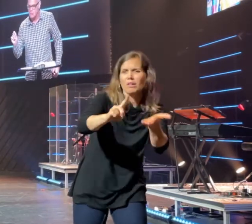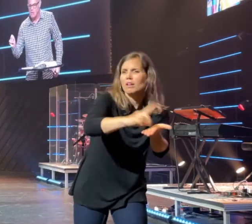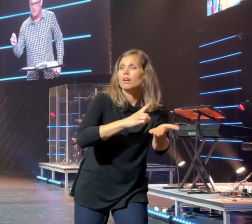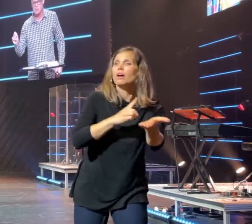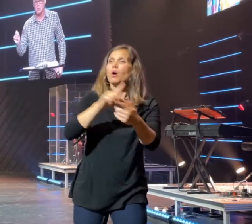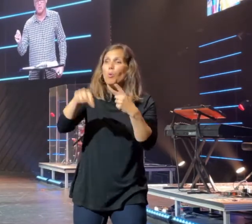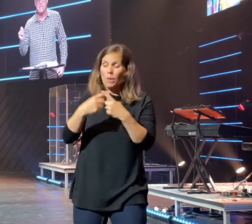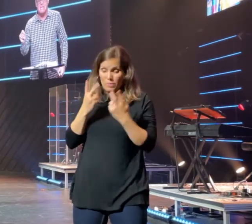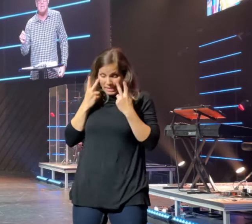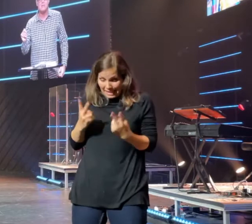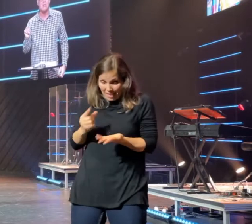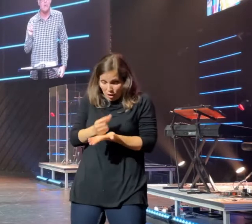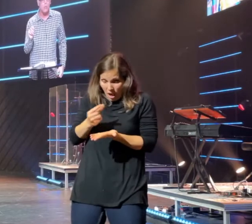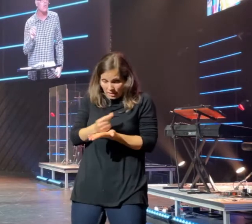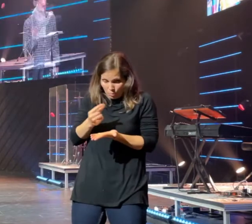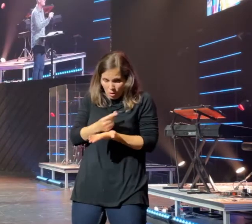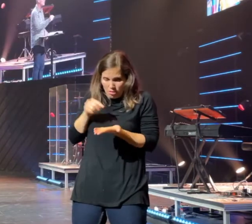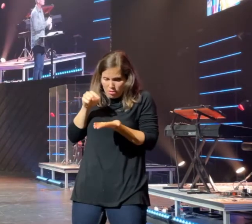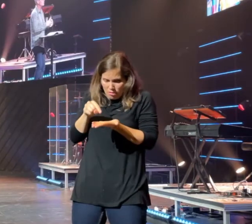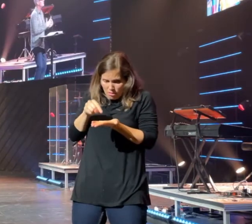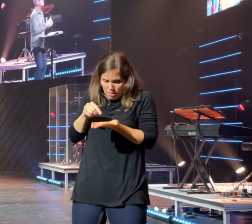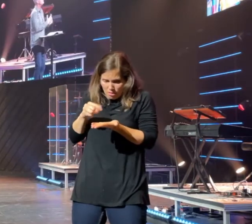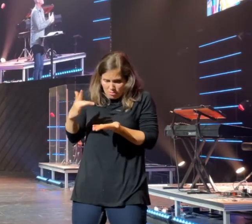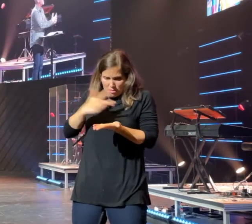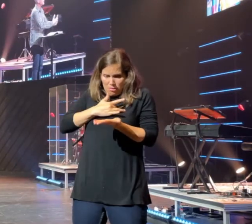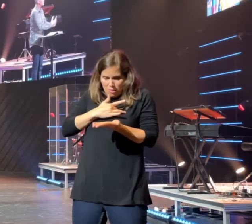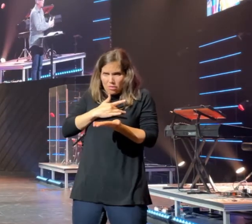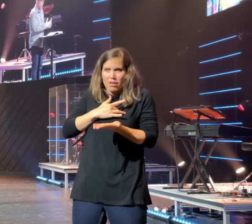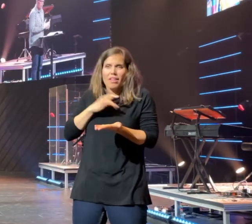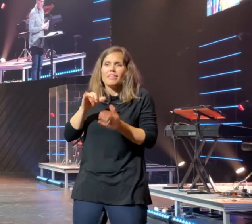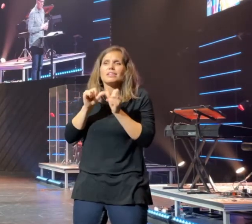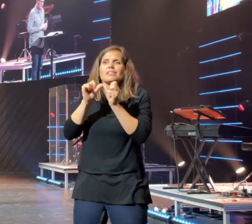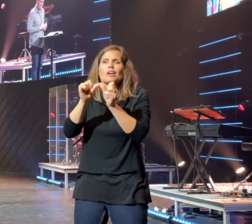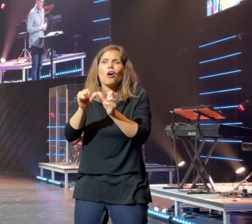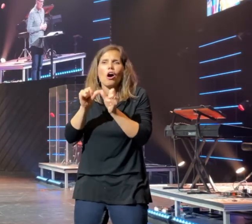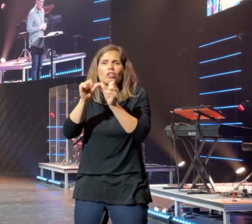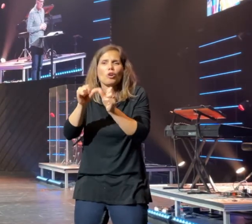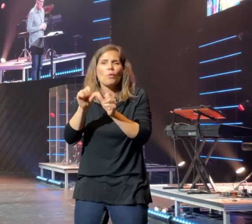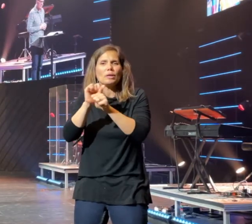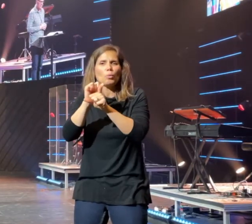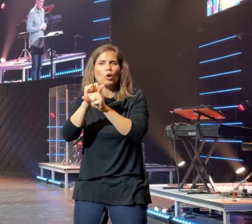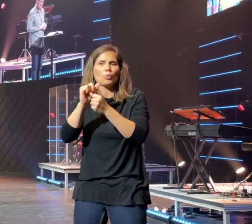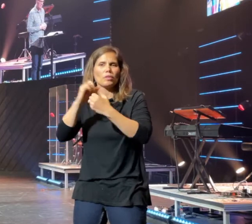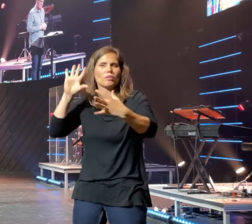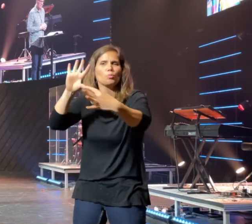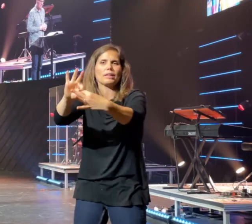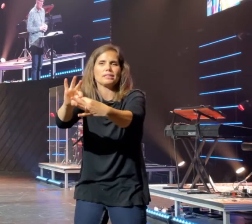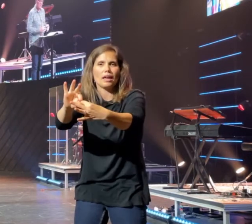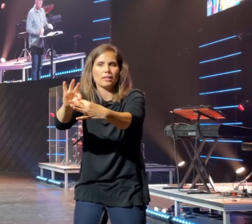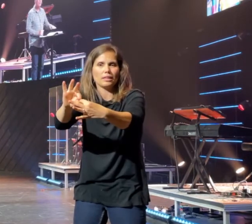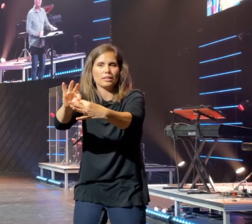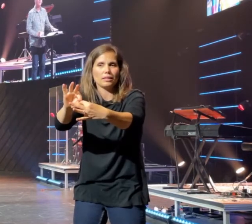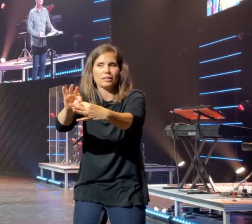to the gospel is the work of discipleship, is the ongoing work of reconciliation.